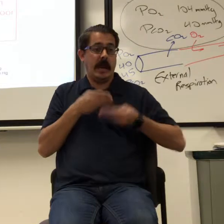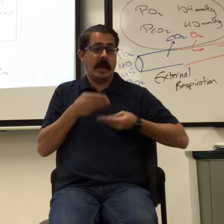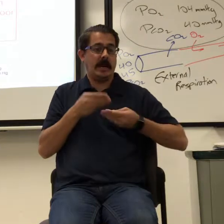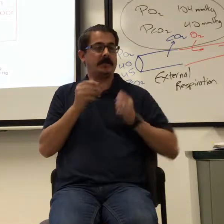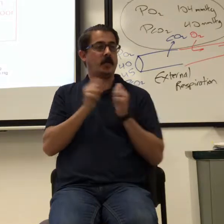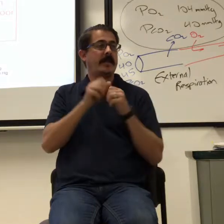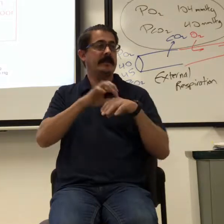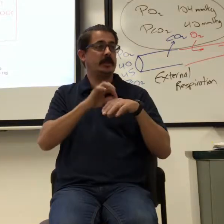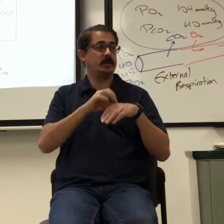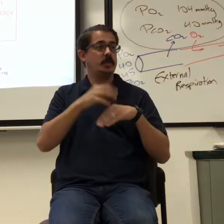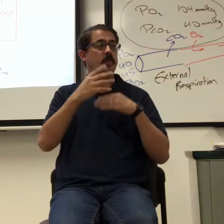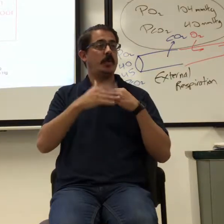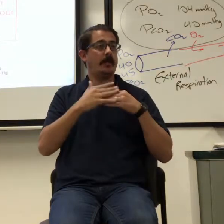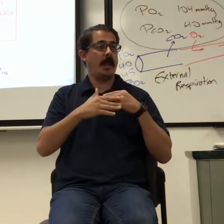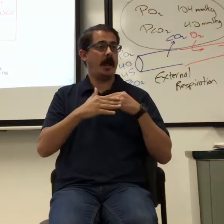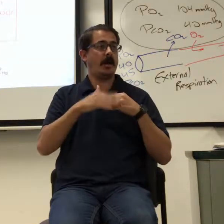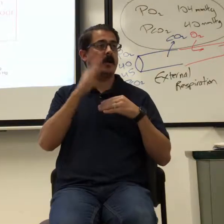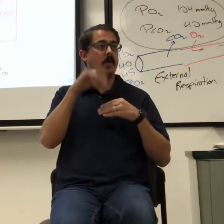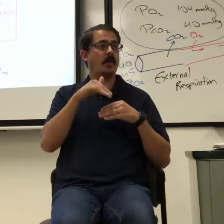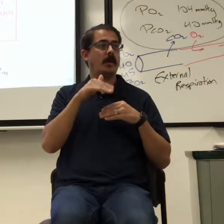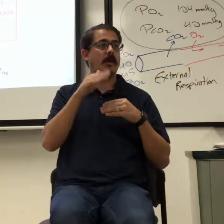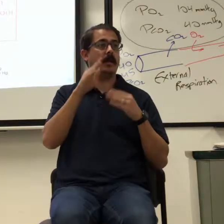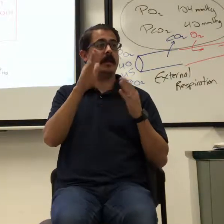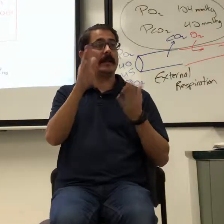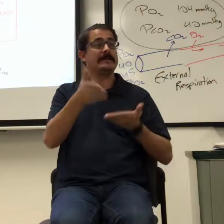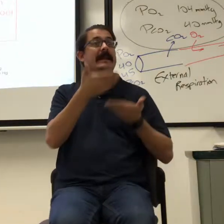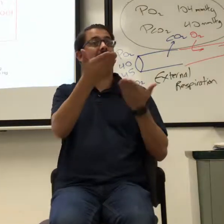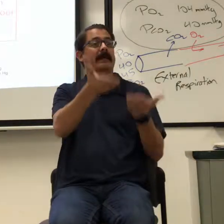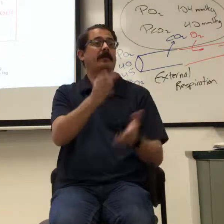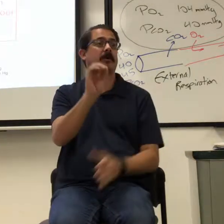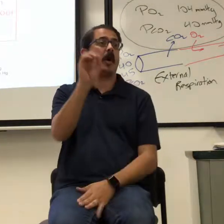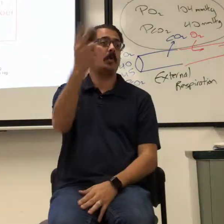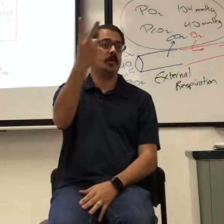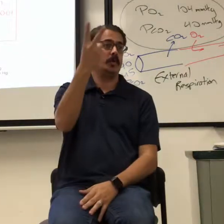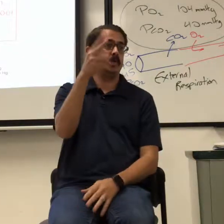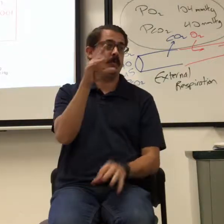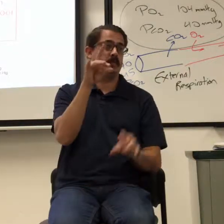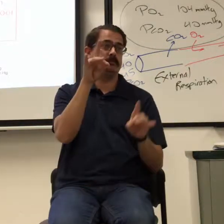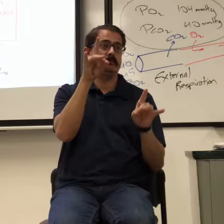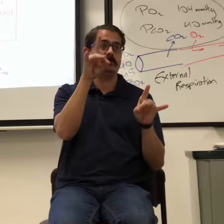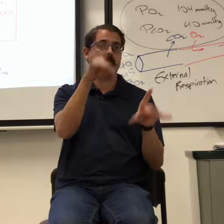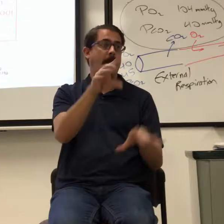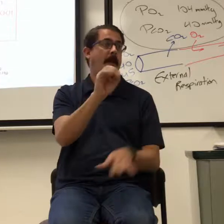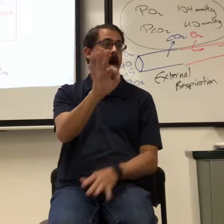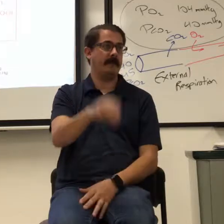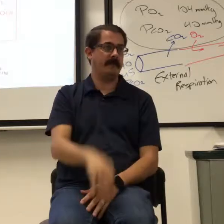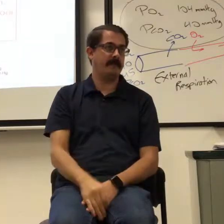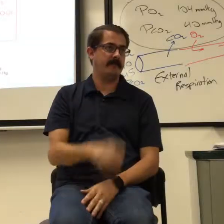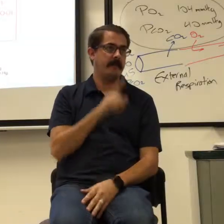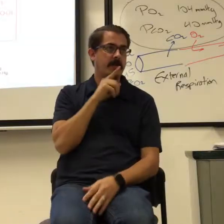blood will deliver O2, drop it off.